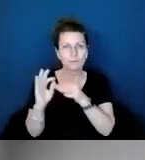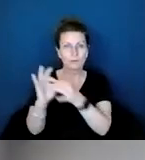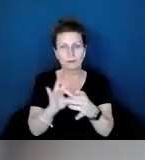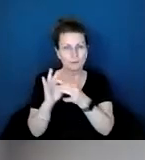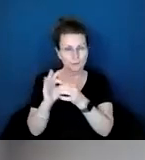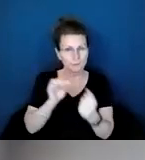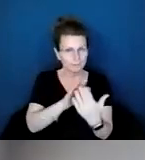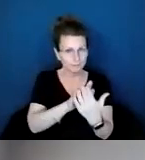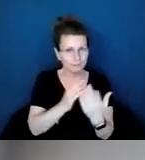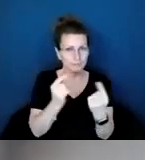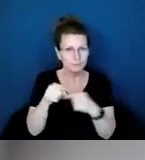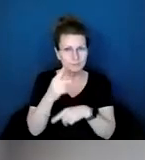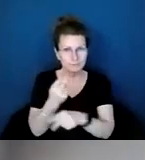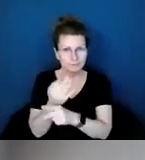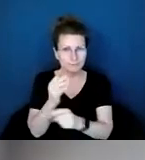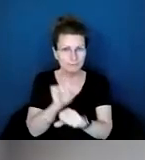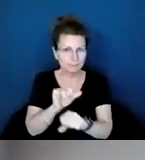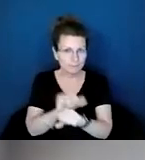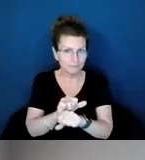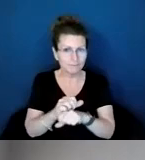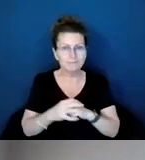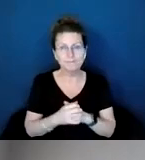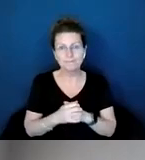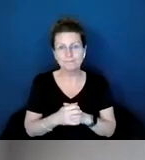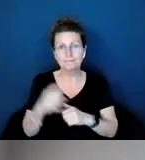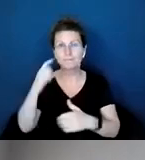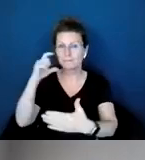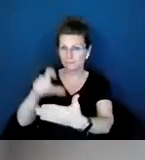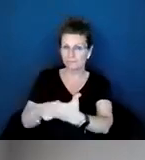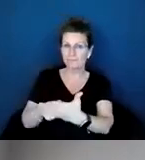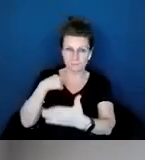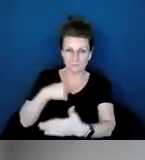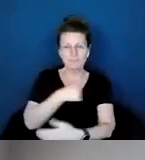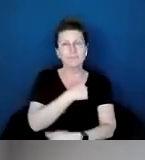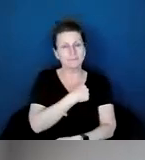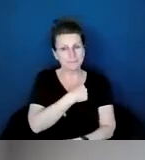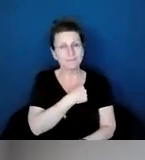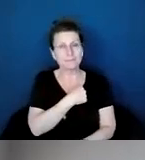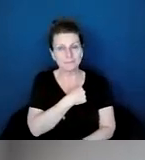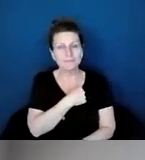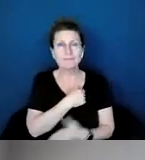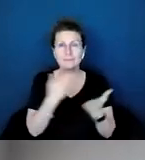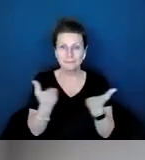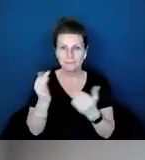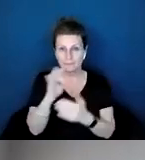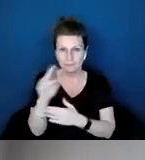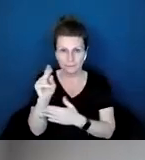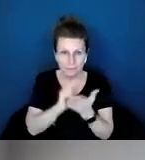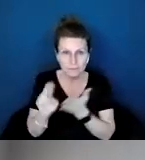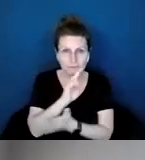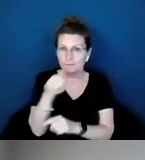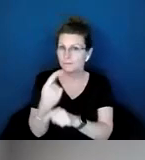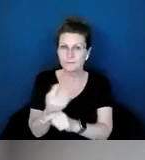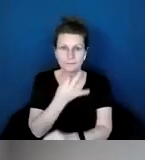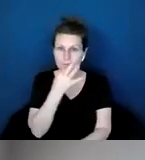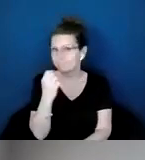approach to do this work. It takes recognizing that we at the university aren't the only